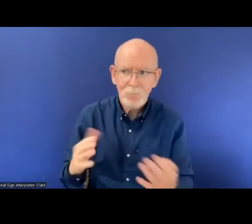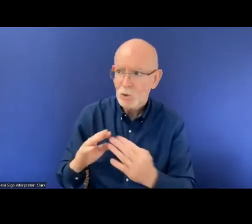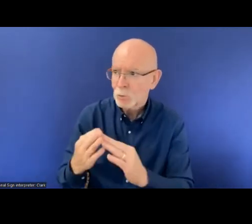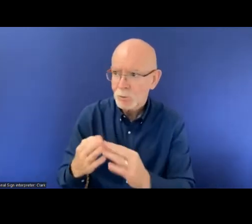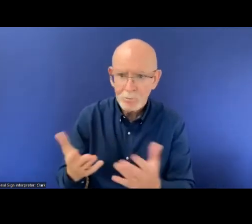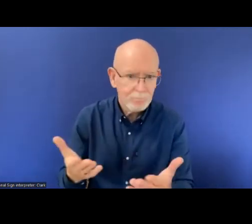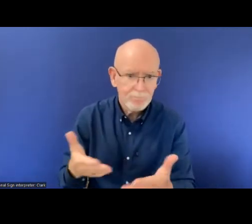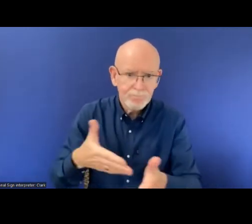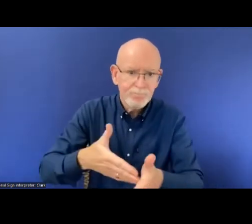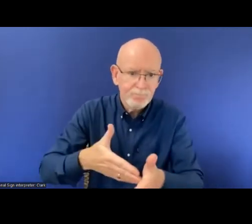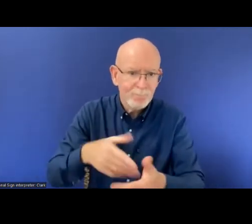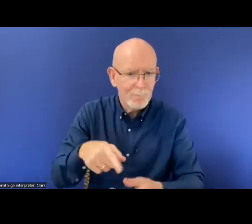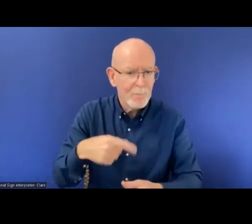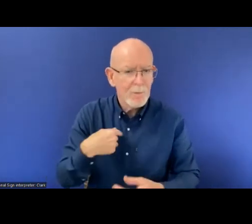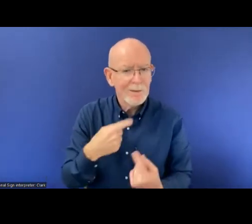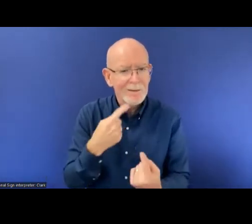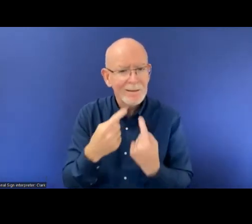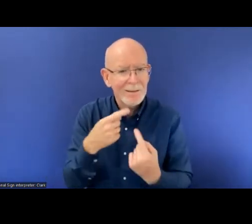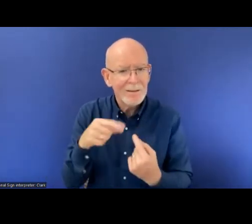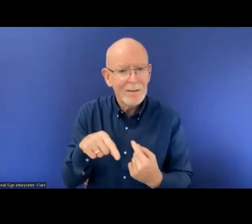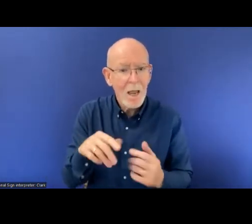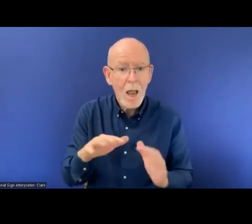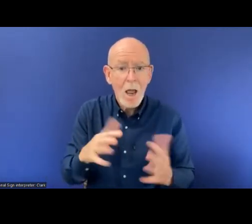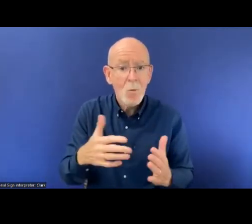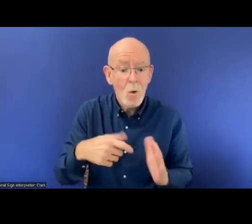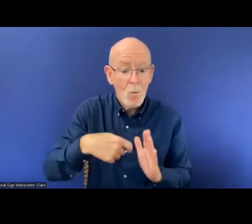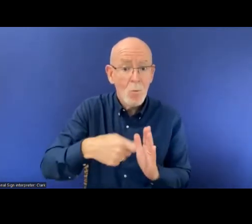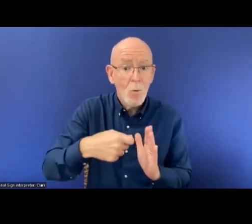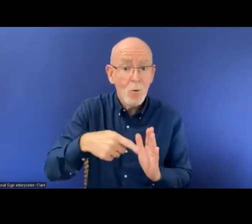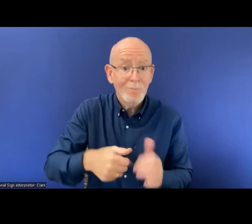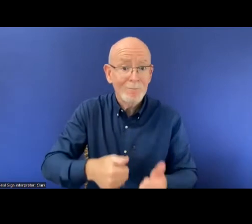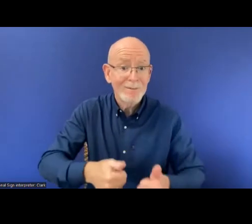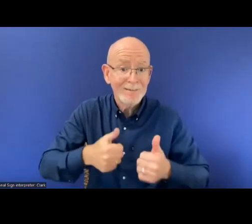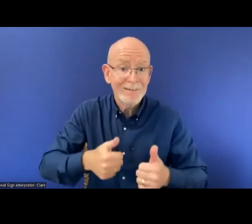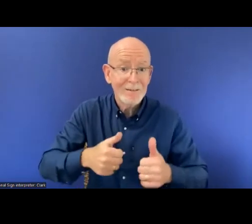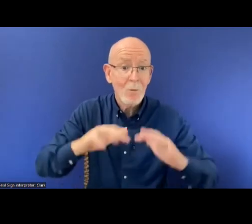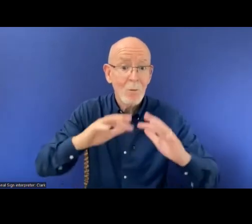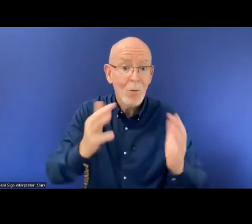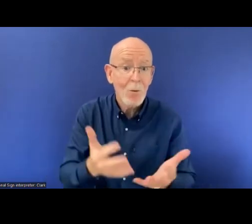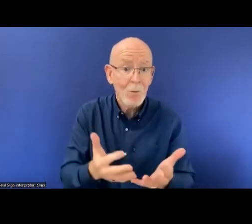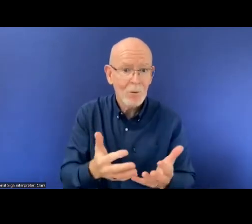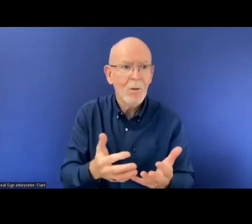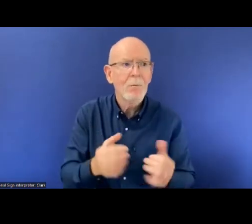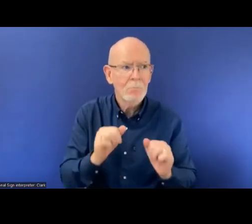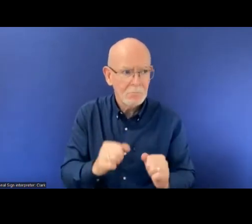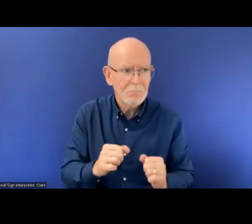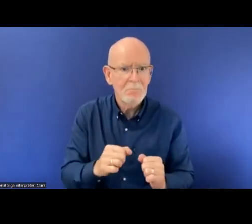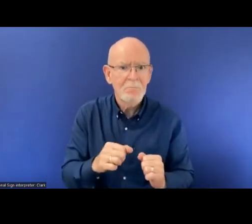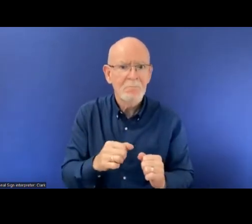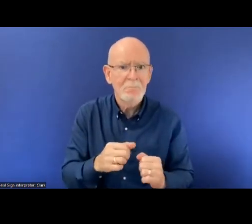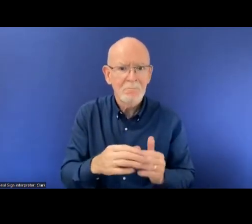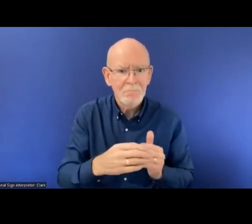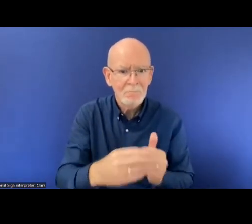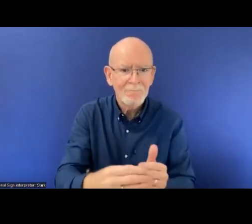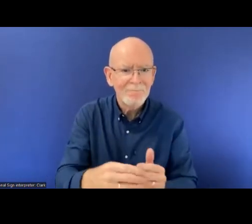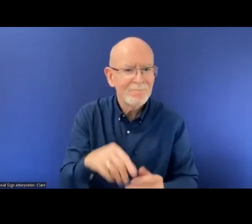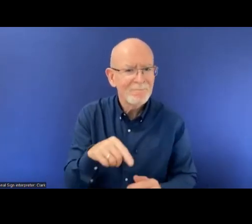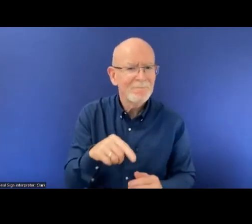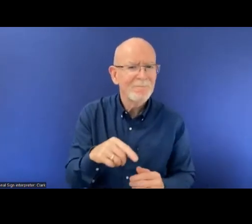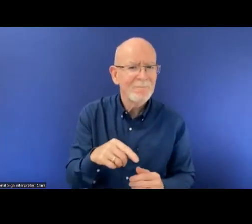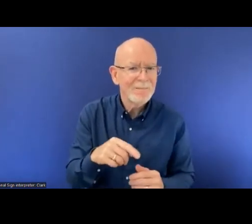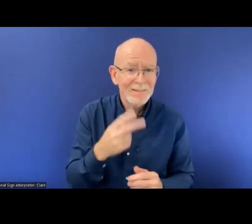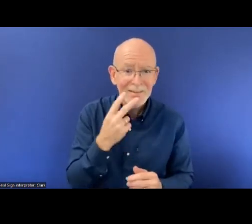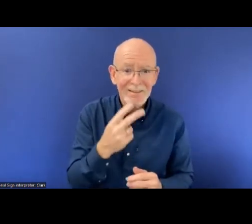We mustn't leave eye health out of a conversation about education. The impact of vision impairment starts